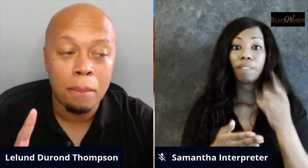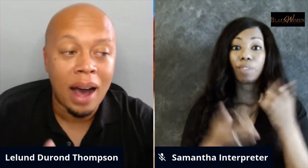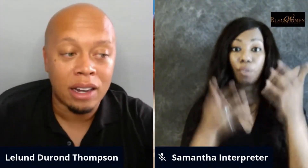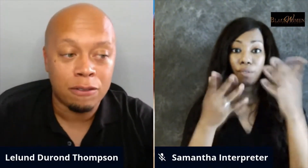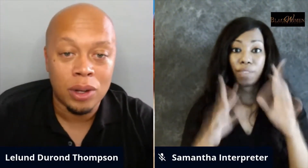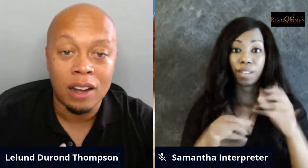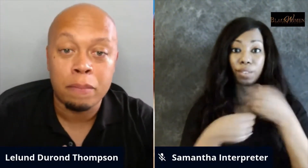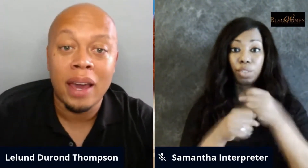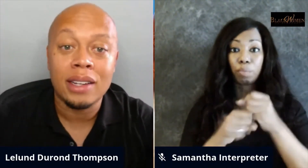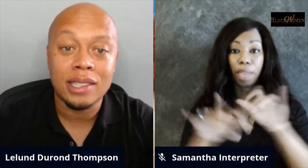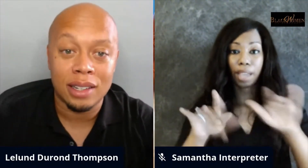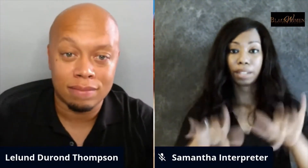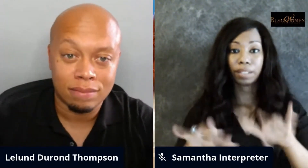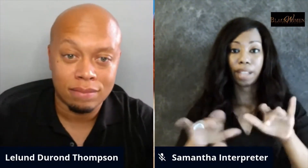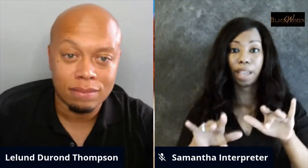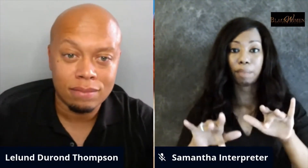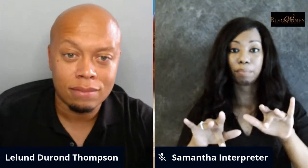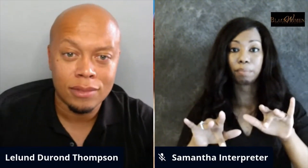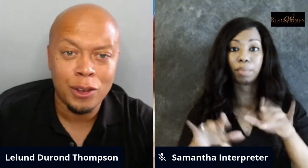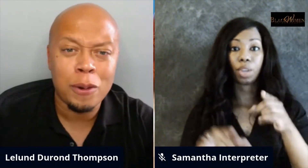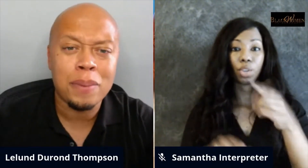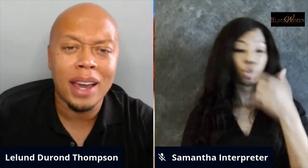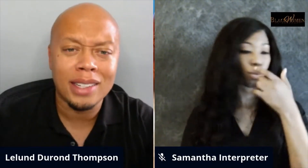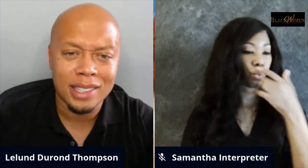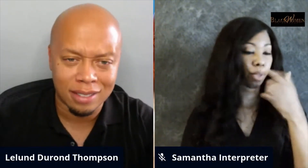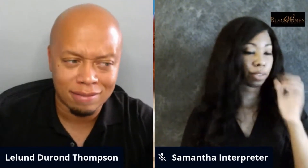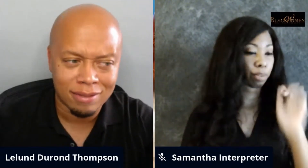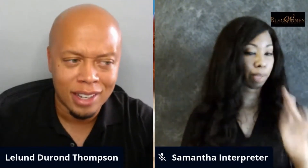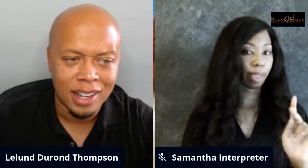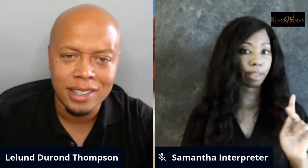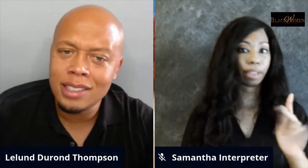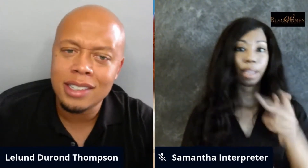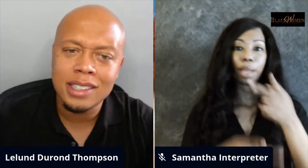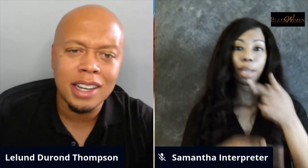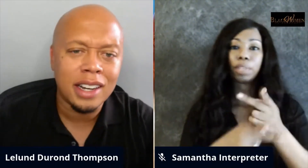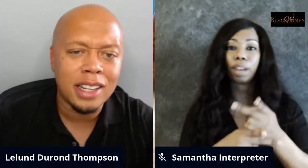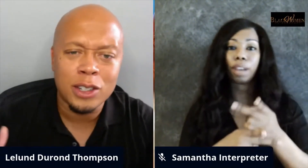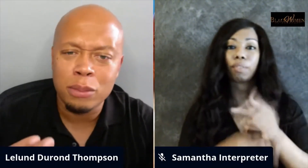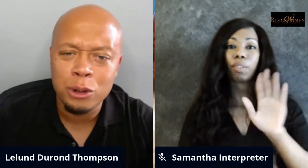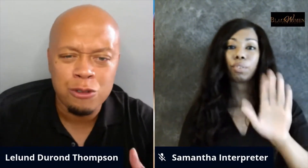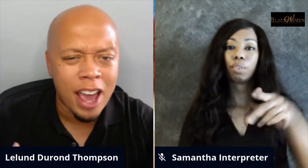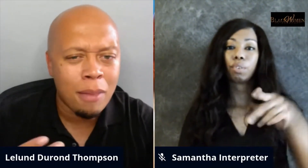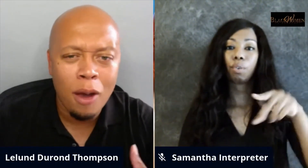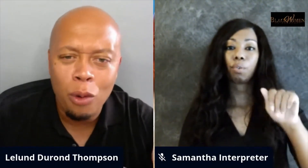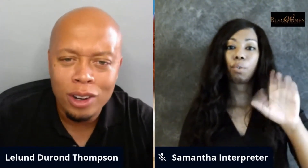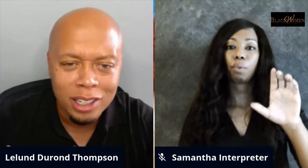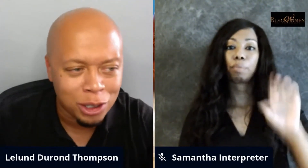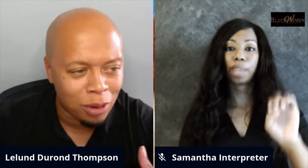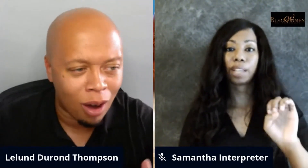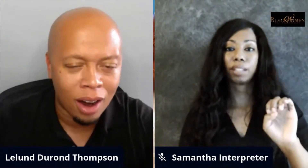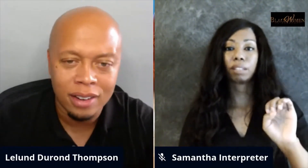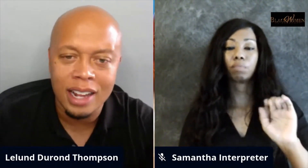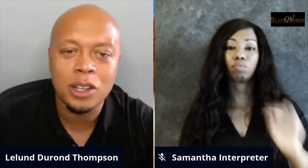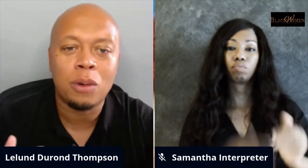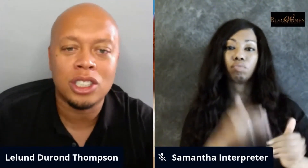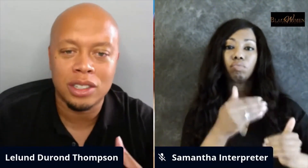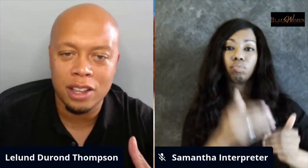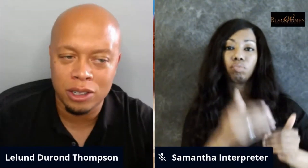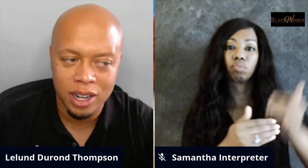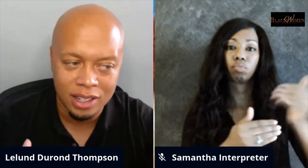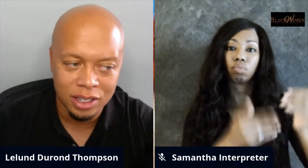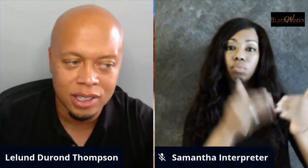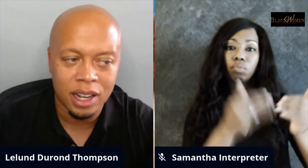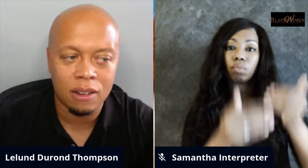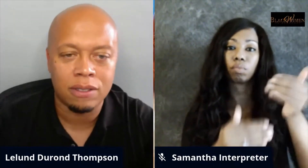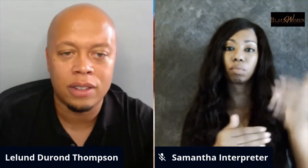Be mindful of pacing. Your pacing. Does the scene need to move? Am I working too hard? That's a question that